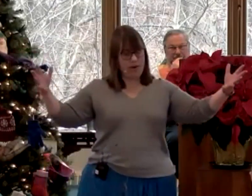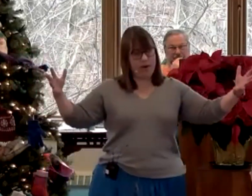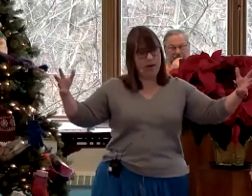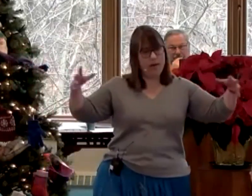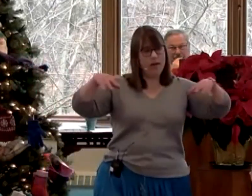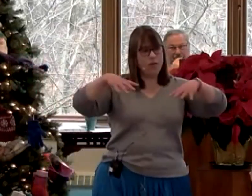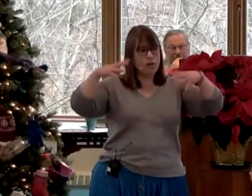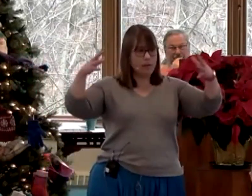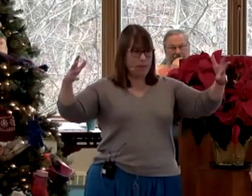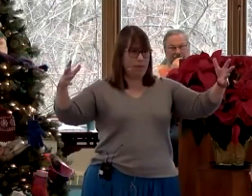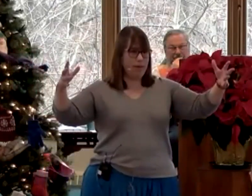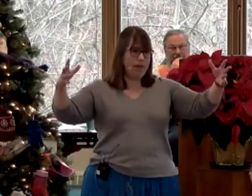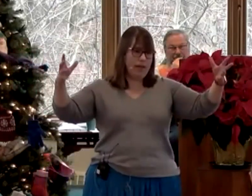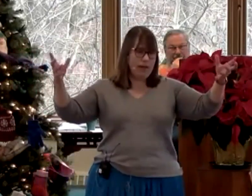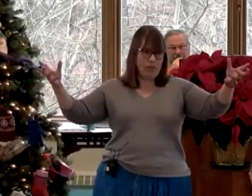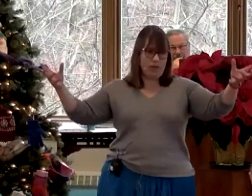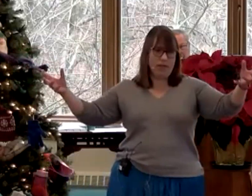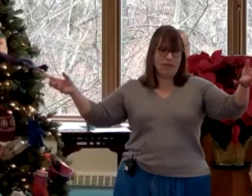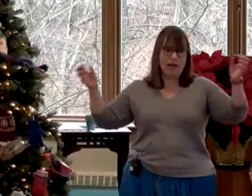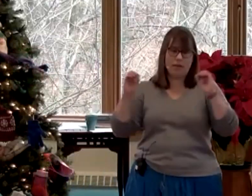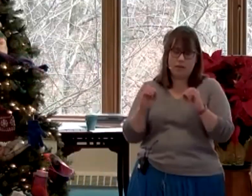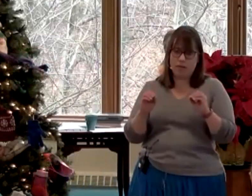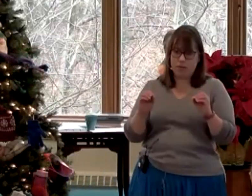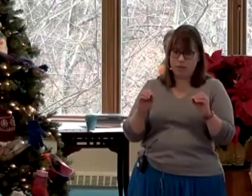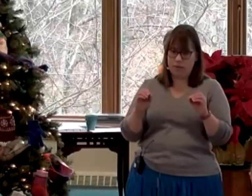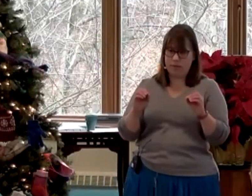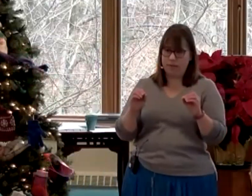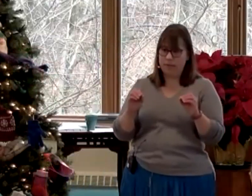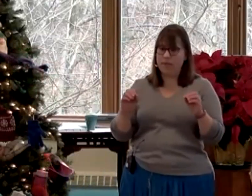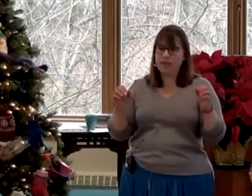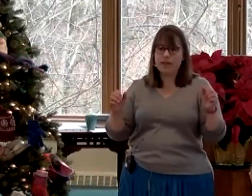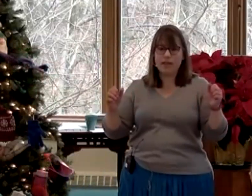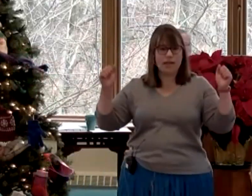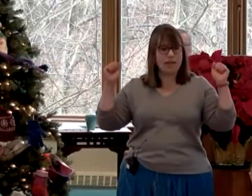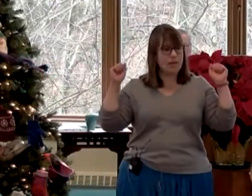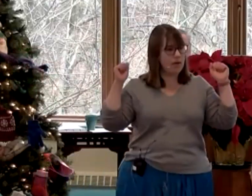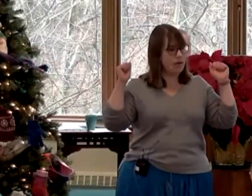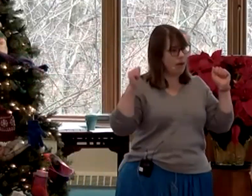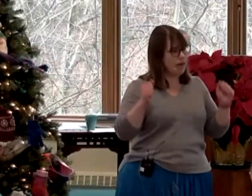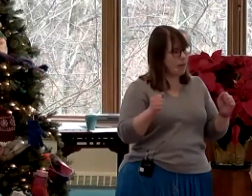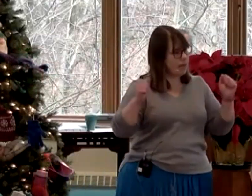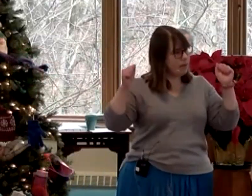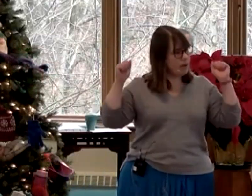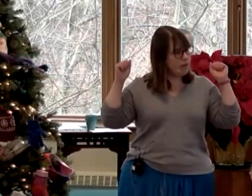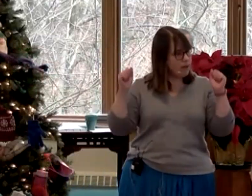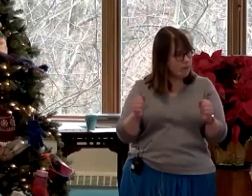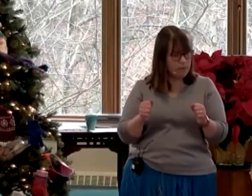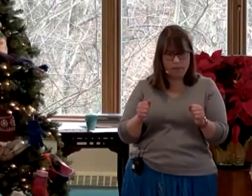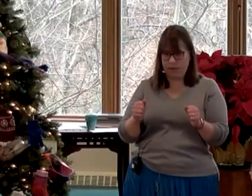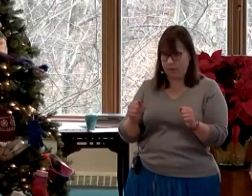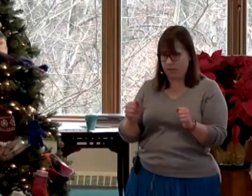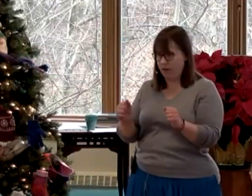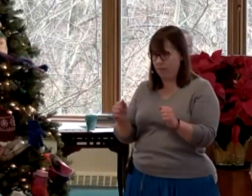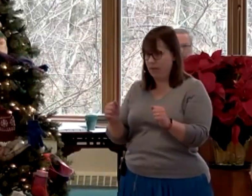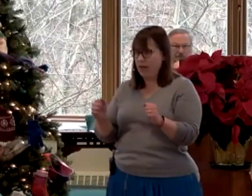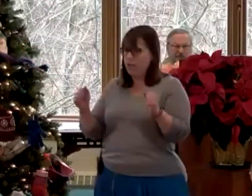more Greek people in Israel at the time than there were Jewish people. But they decided that they were going to rise up and they were going to fight for their